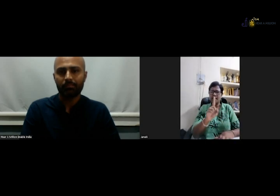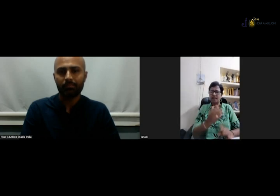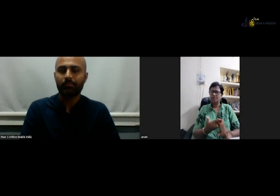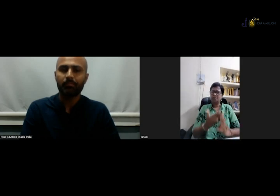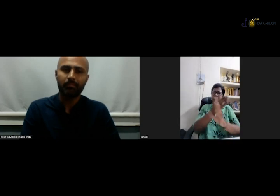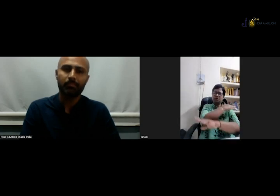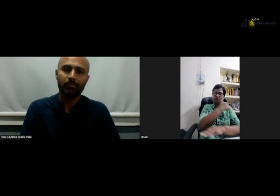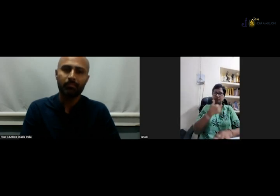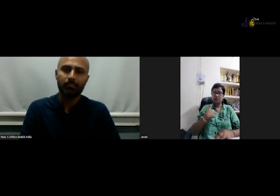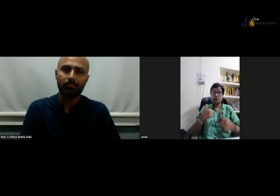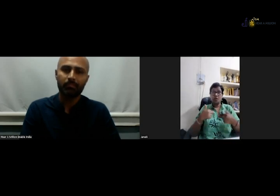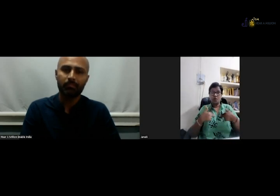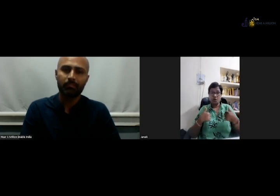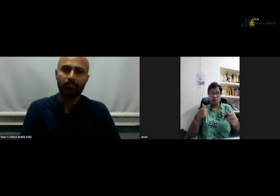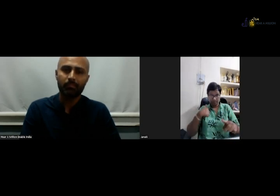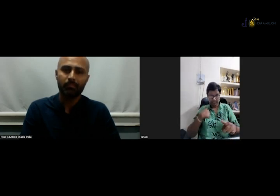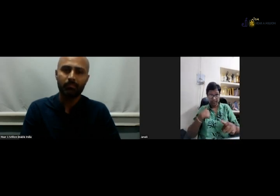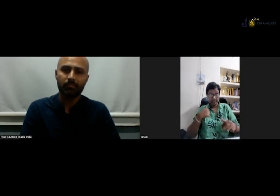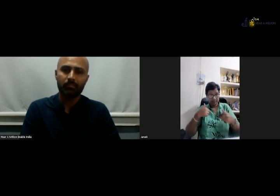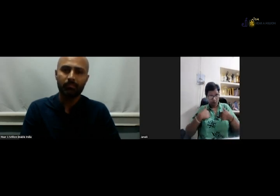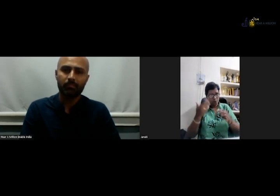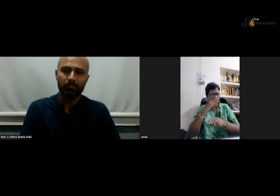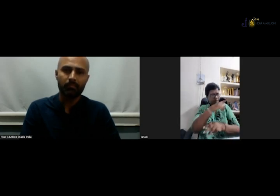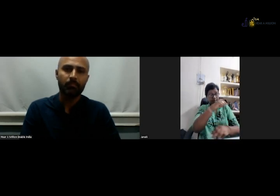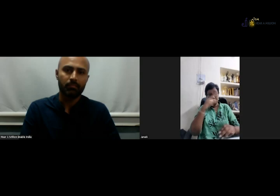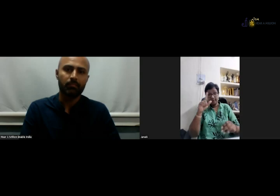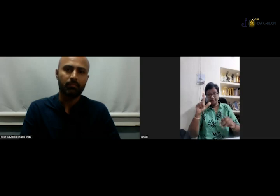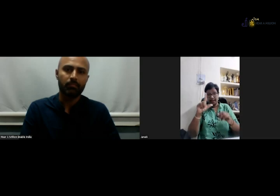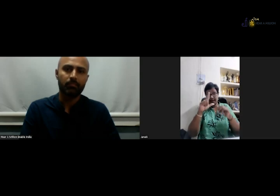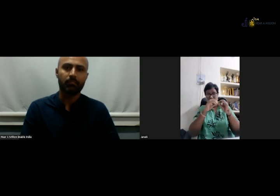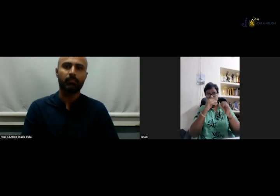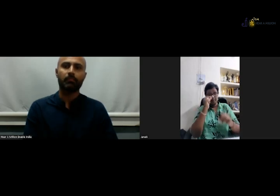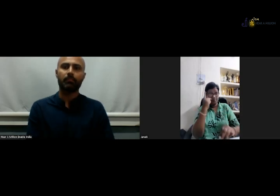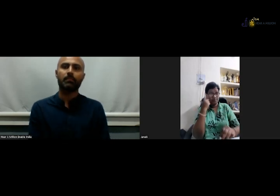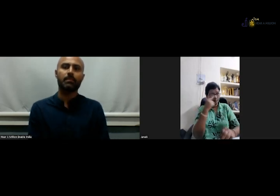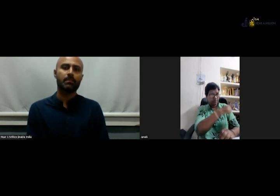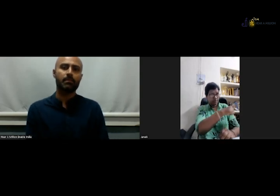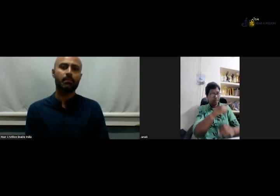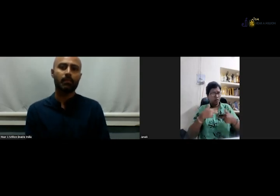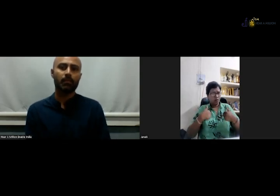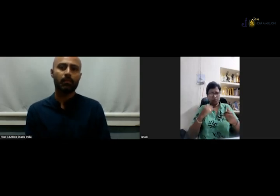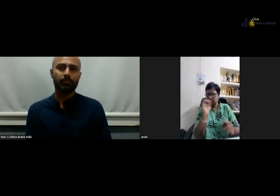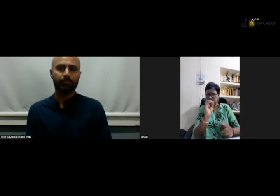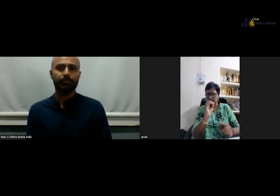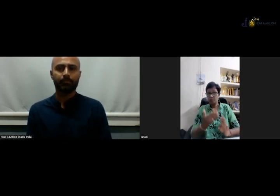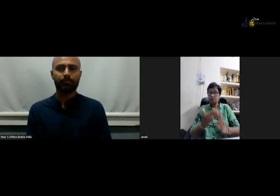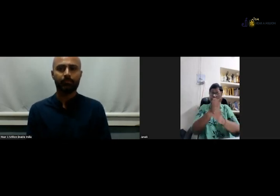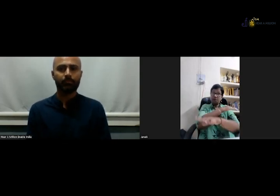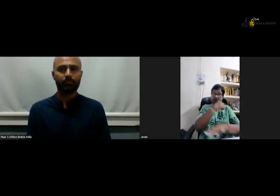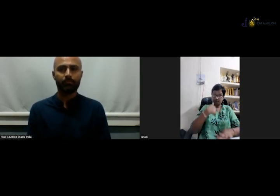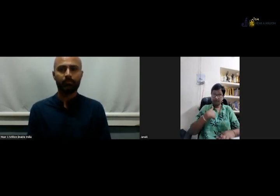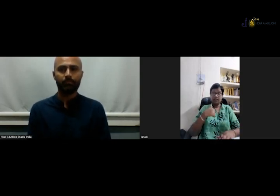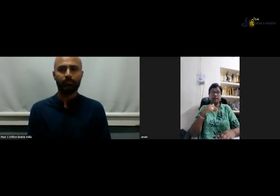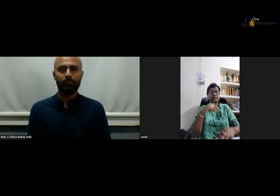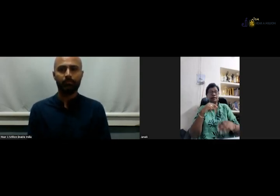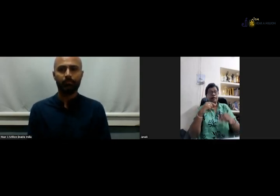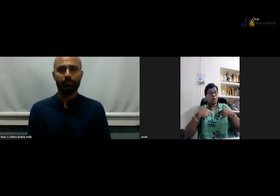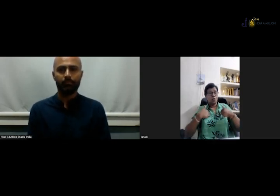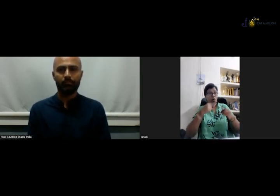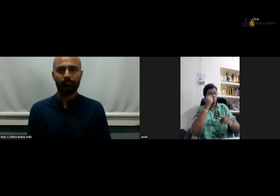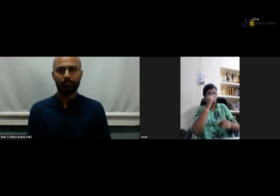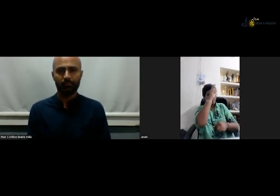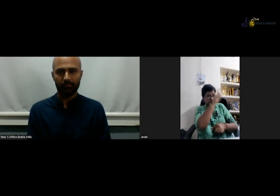LLB. Every deaf, Indian knows her. And before